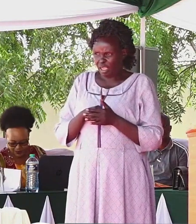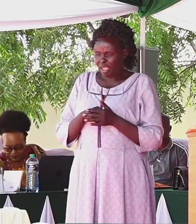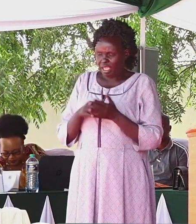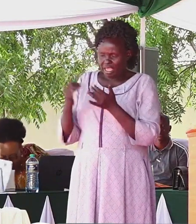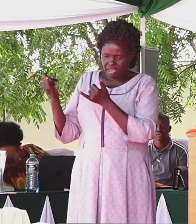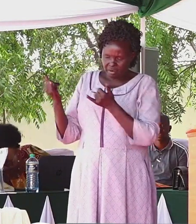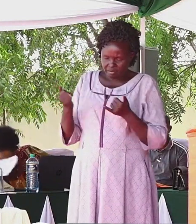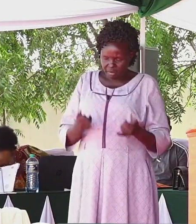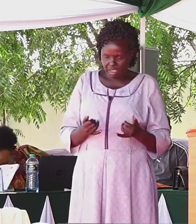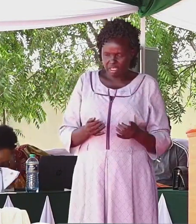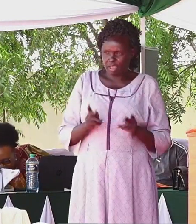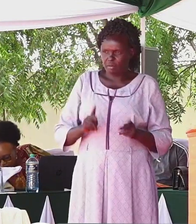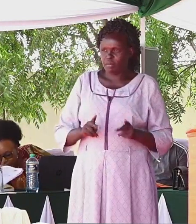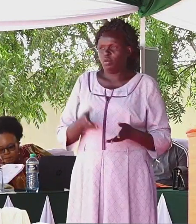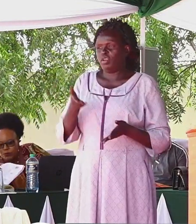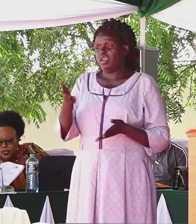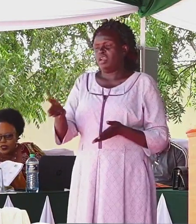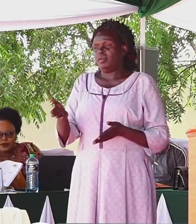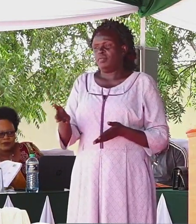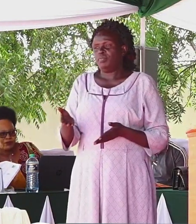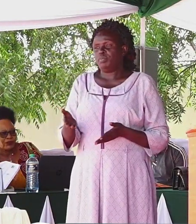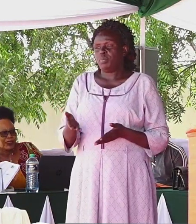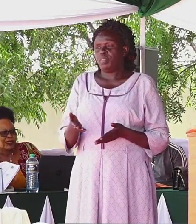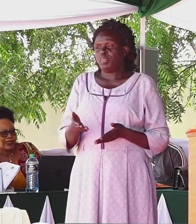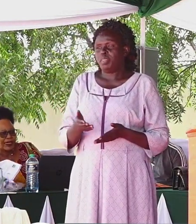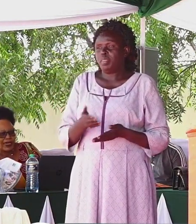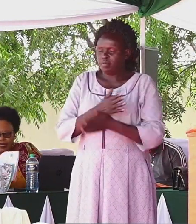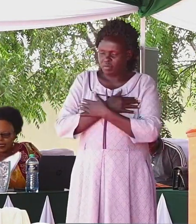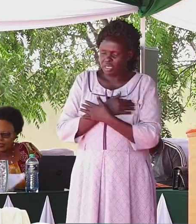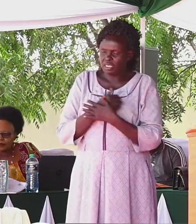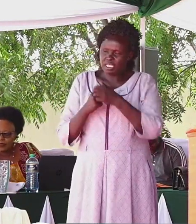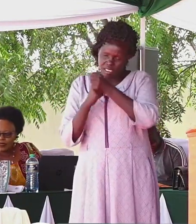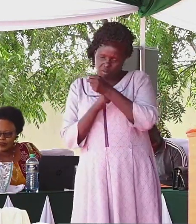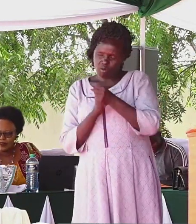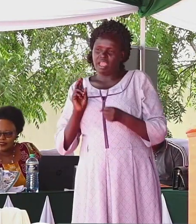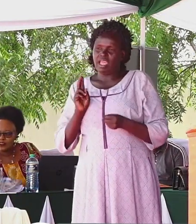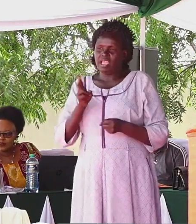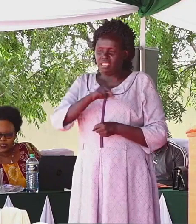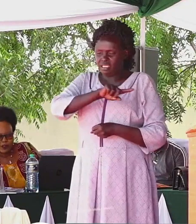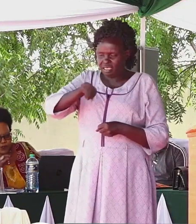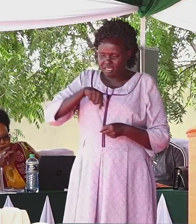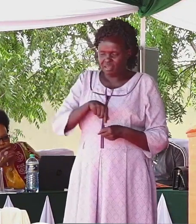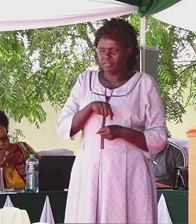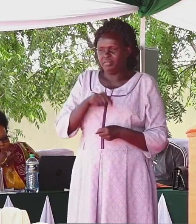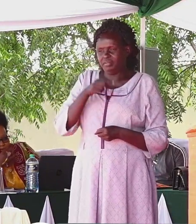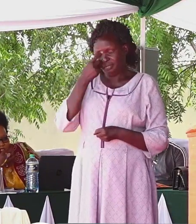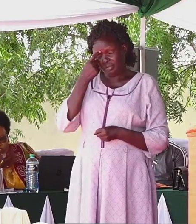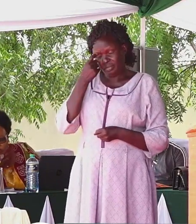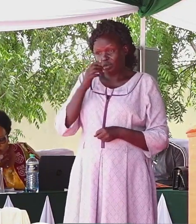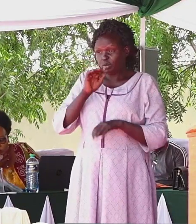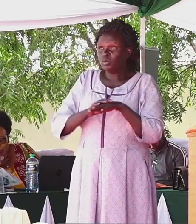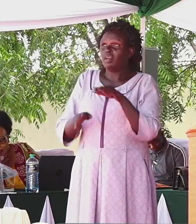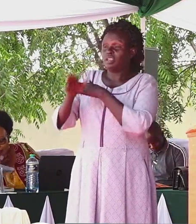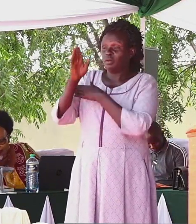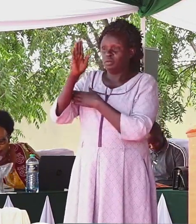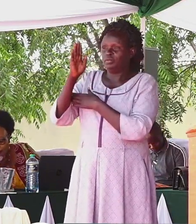here, the partners that supported us, good afternoon.